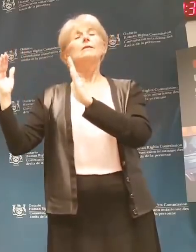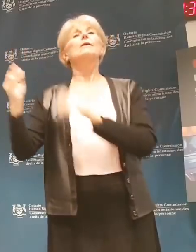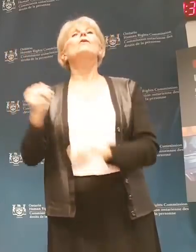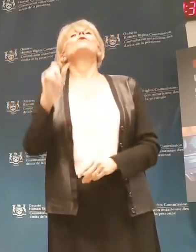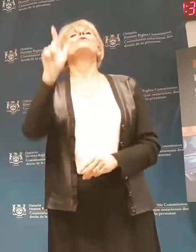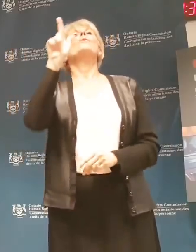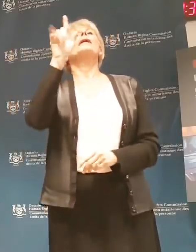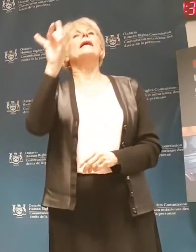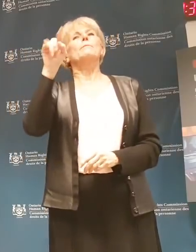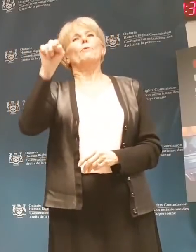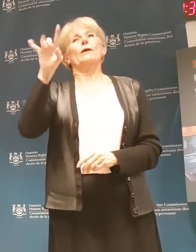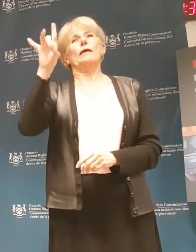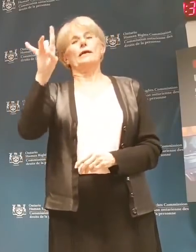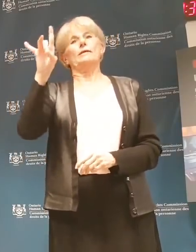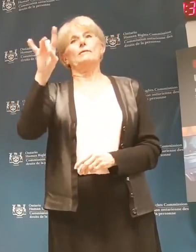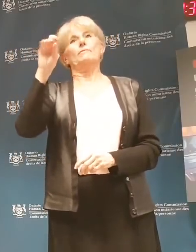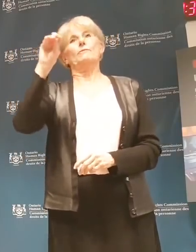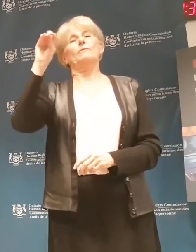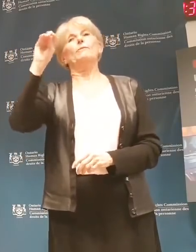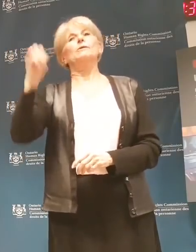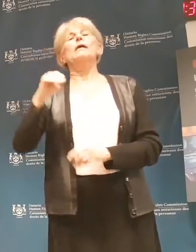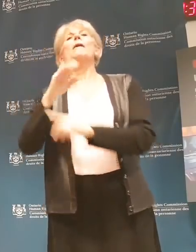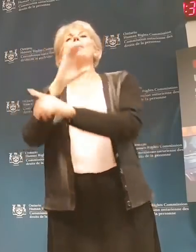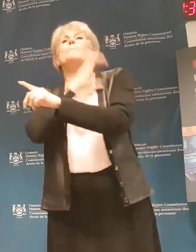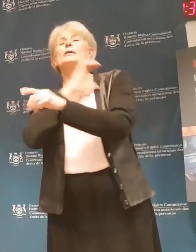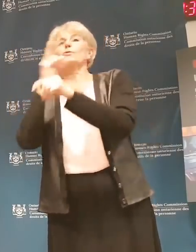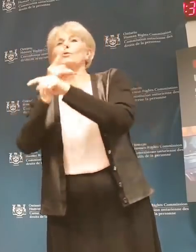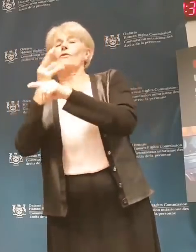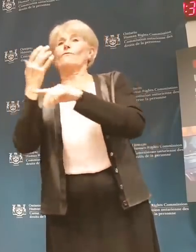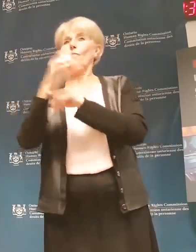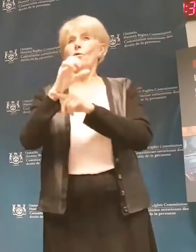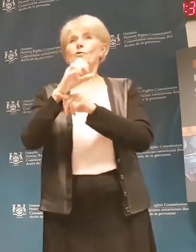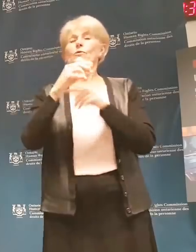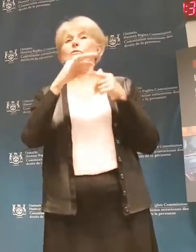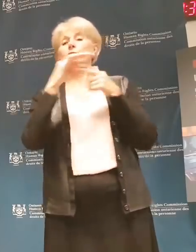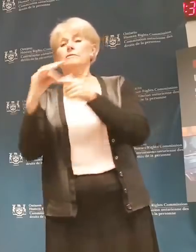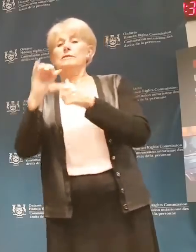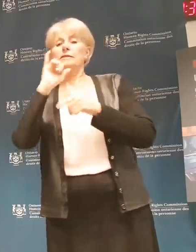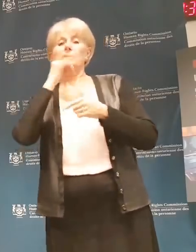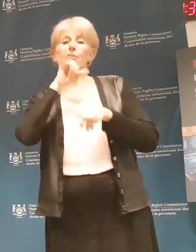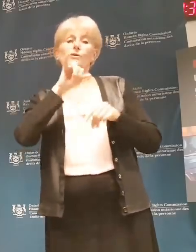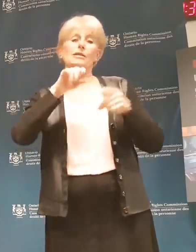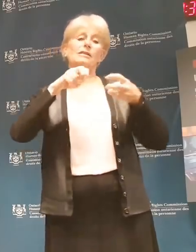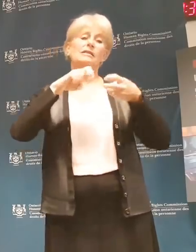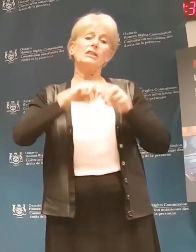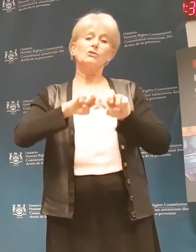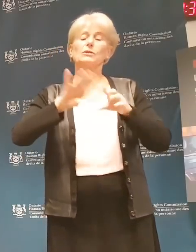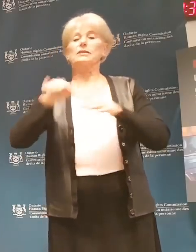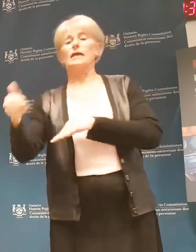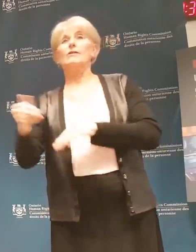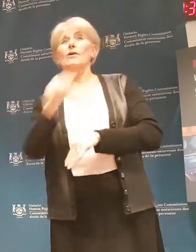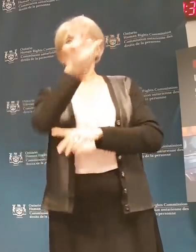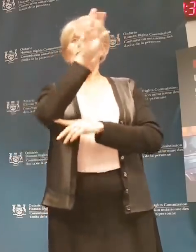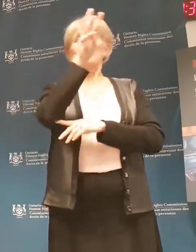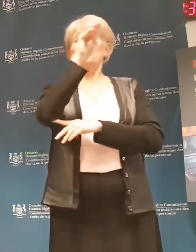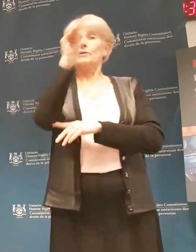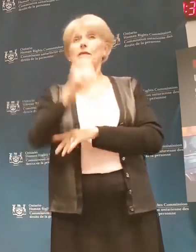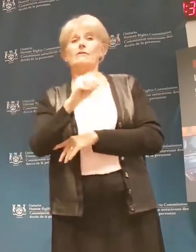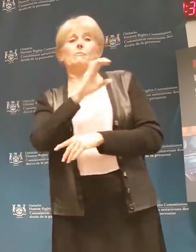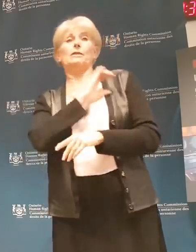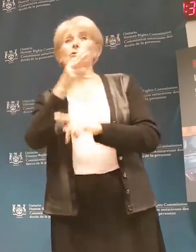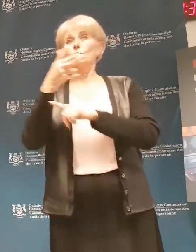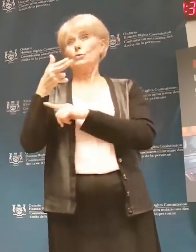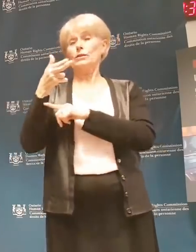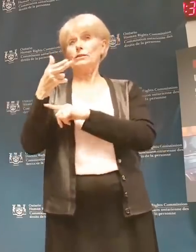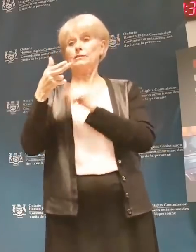up 28.8% of police use of force cases that resulted in serious injury or death, 36% of police